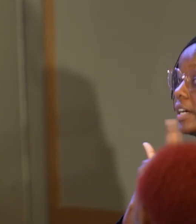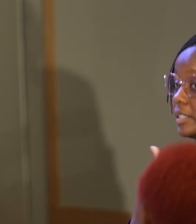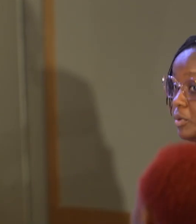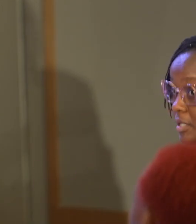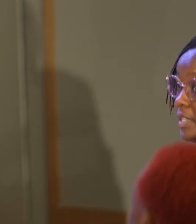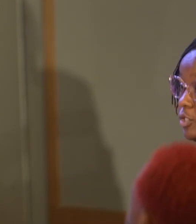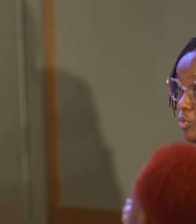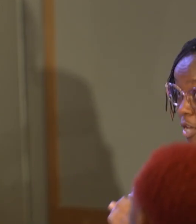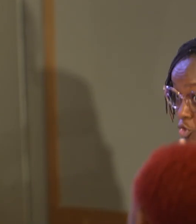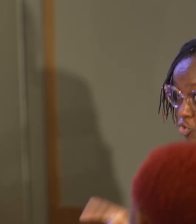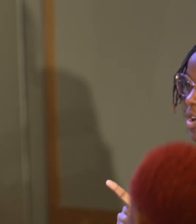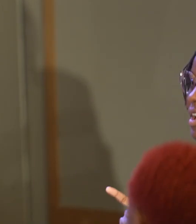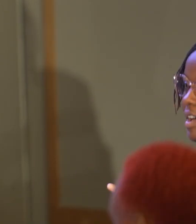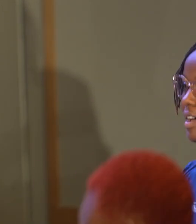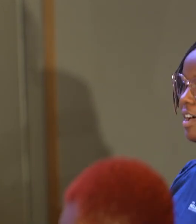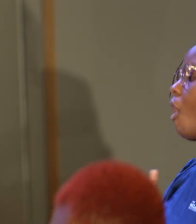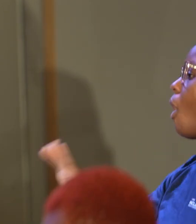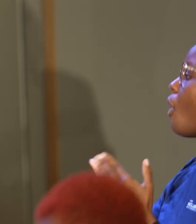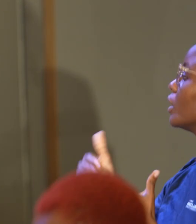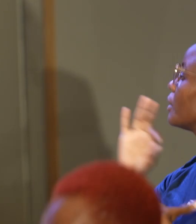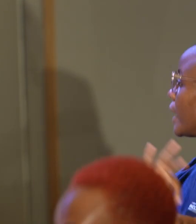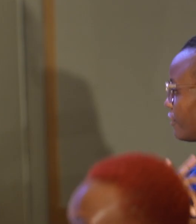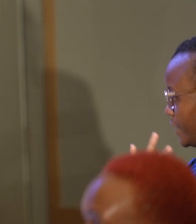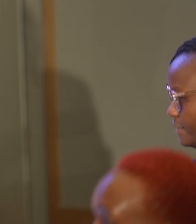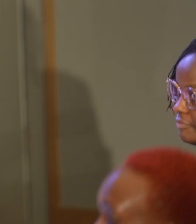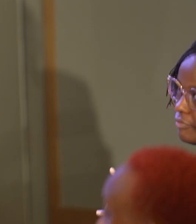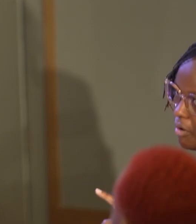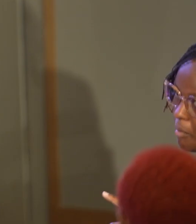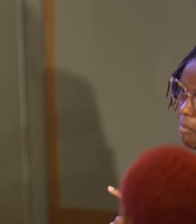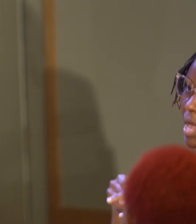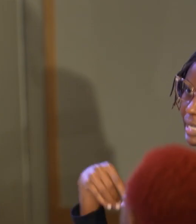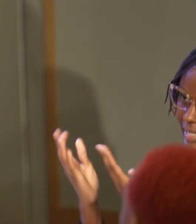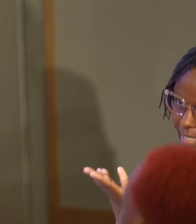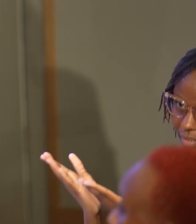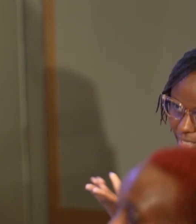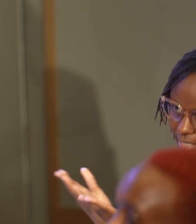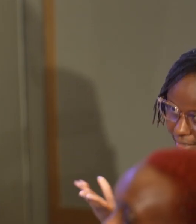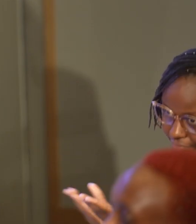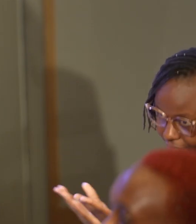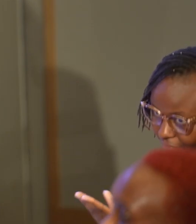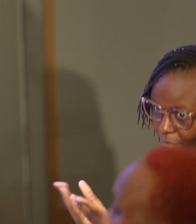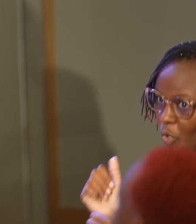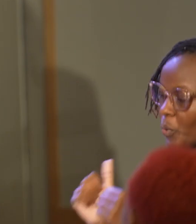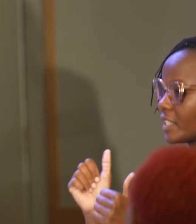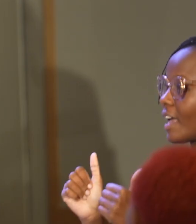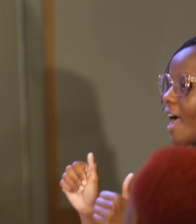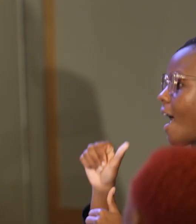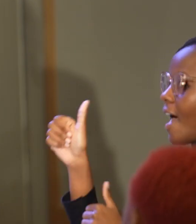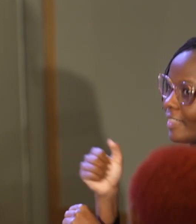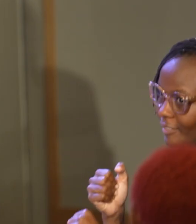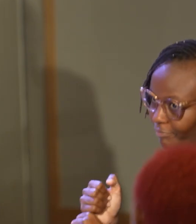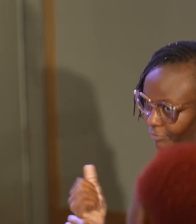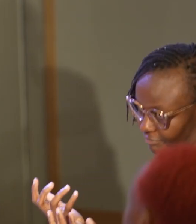that they benefit from the services that all the others also do.